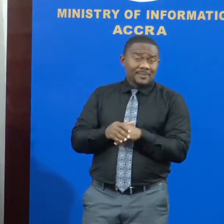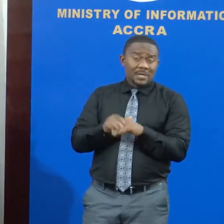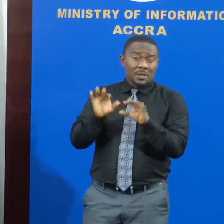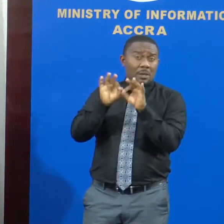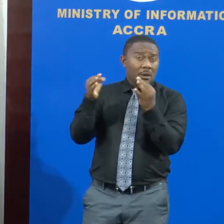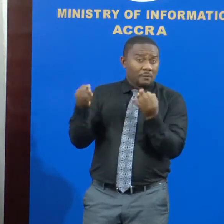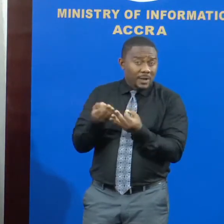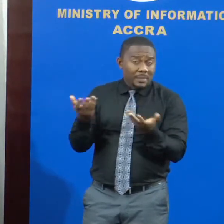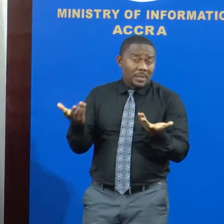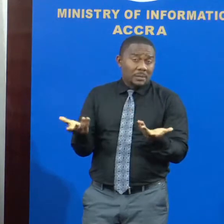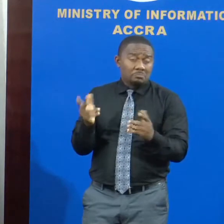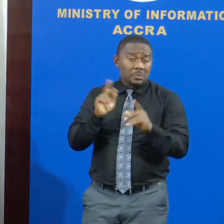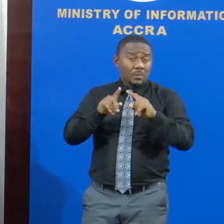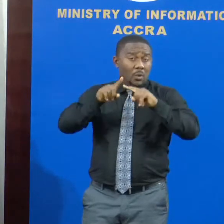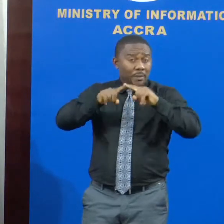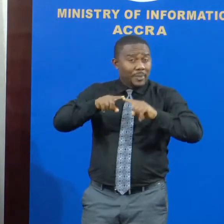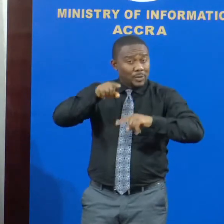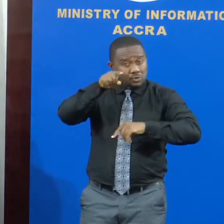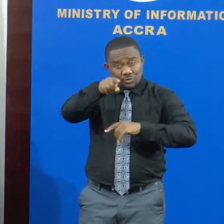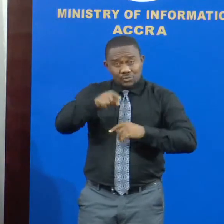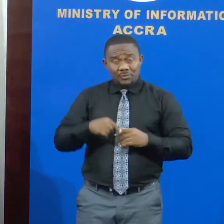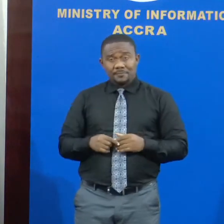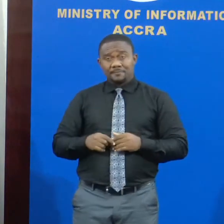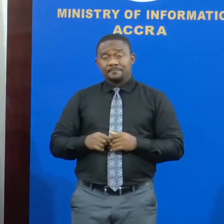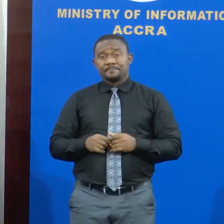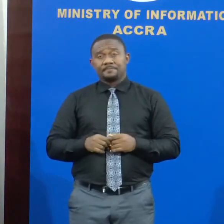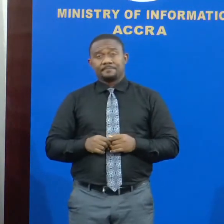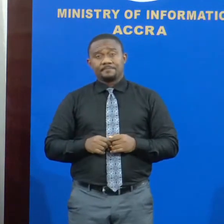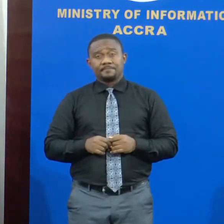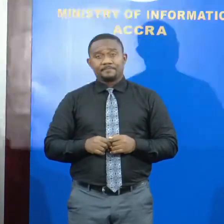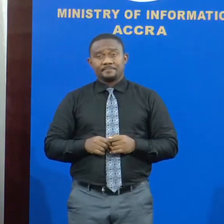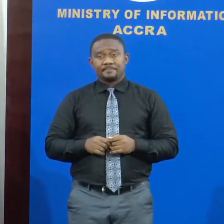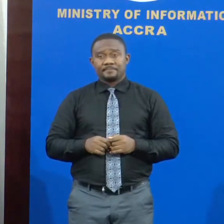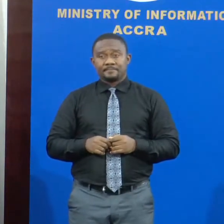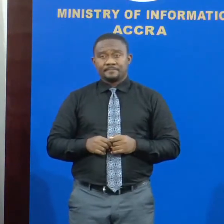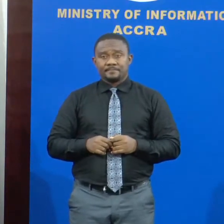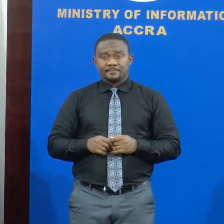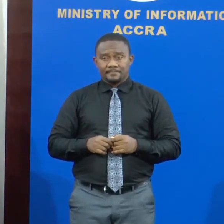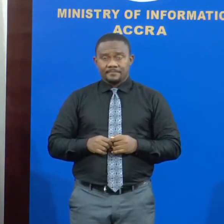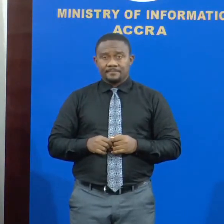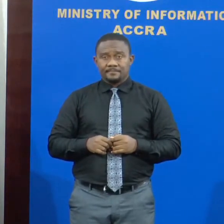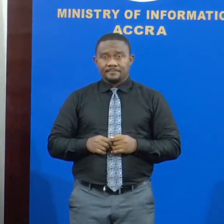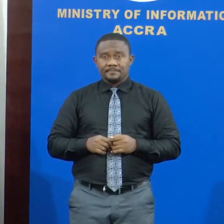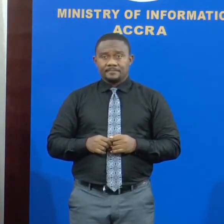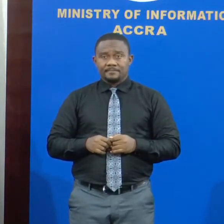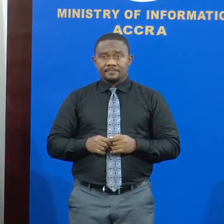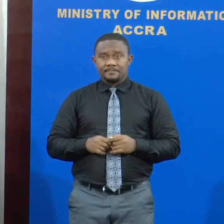your dependents, as the case may be. Now, in doing all of these,